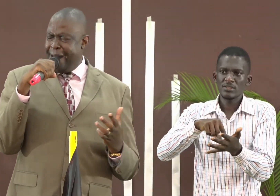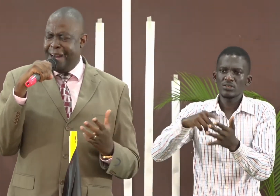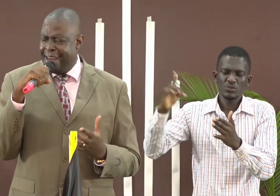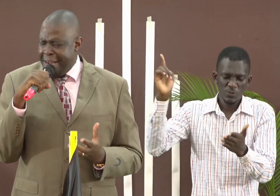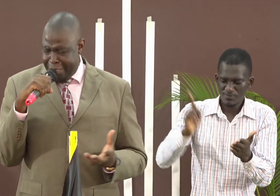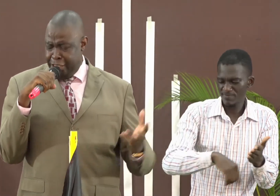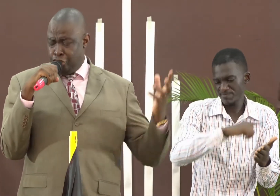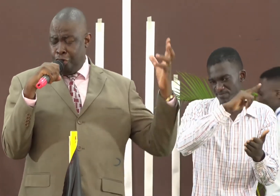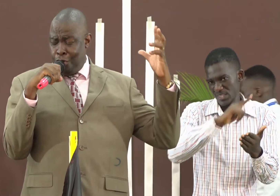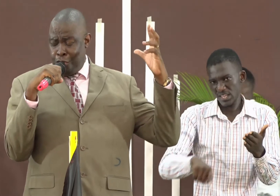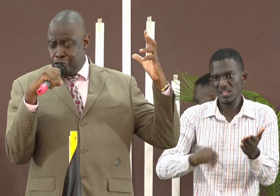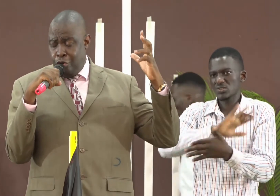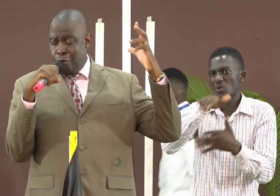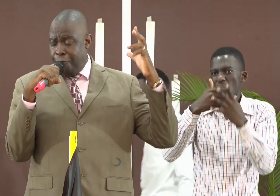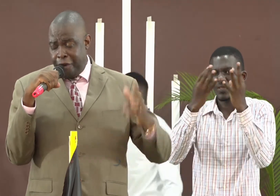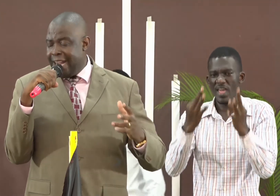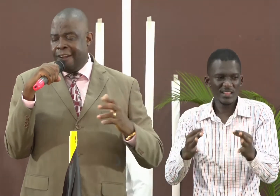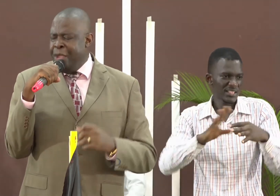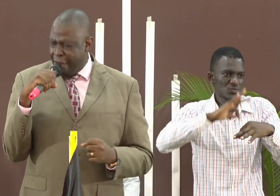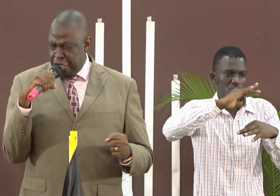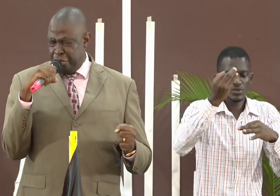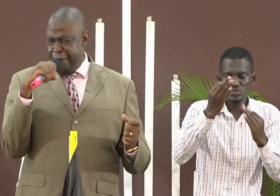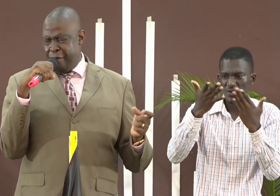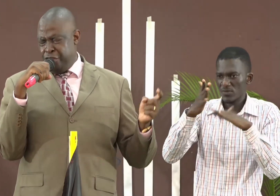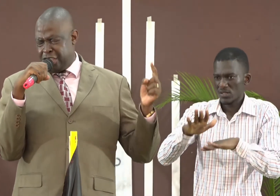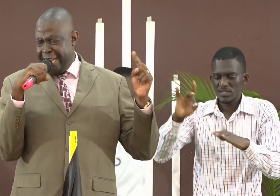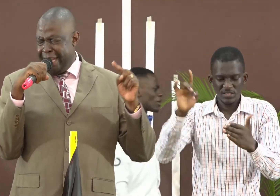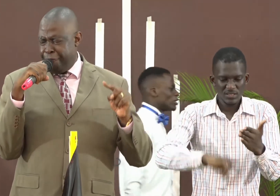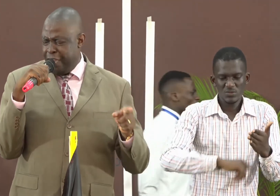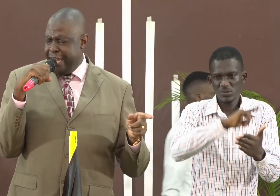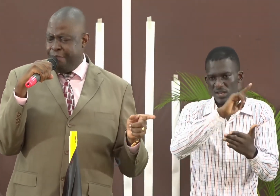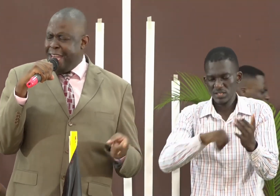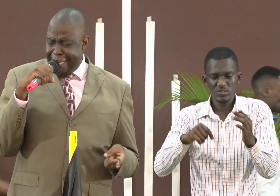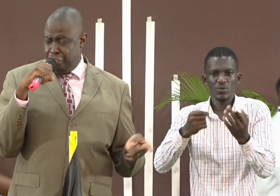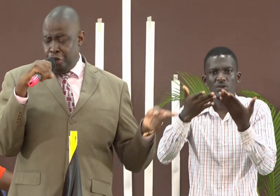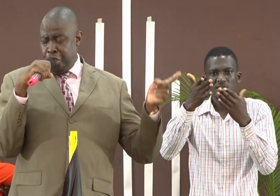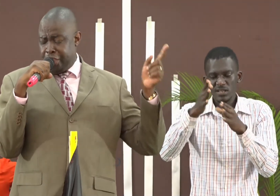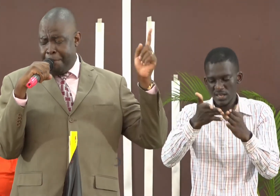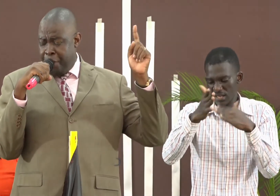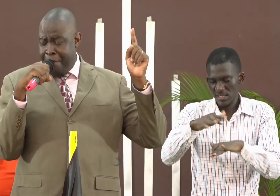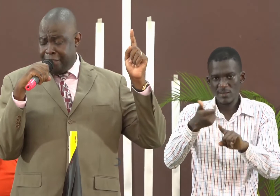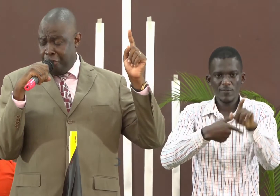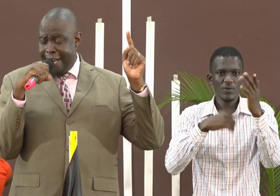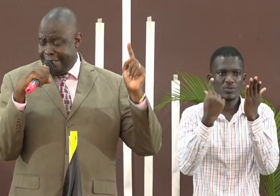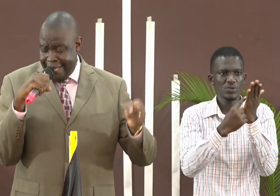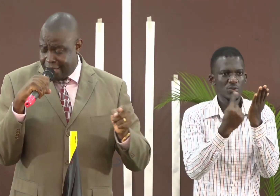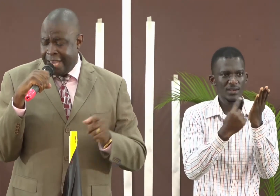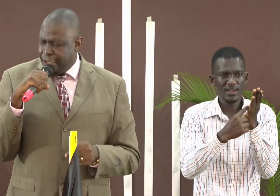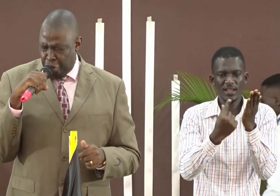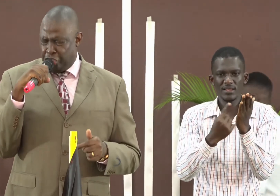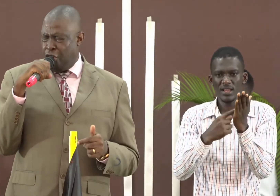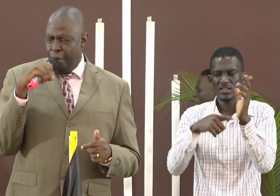okubula Echoyo chokufa okuba kunseya fe Echoyo cha premature